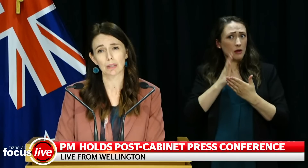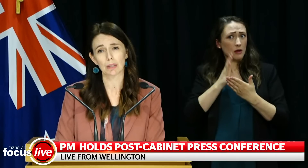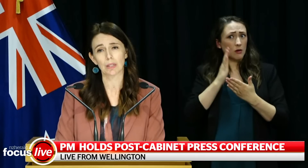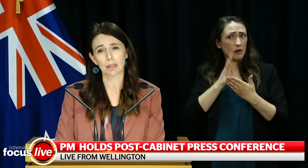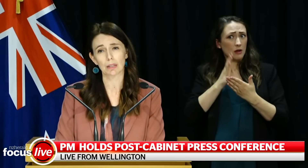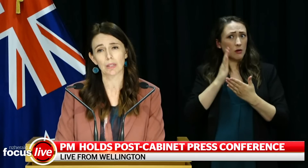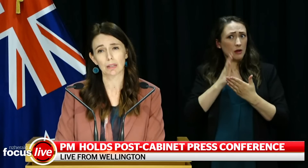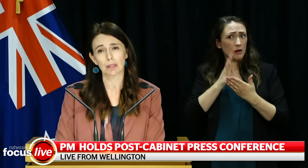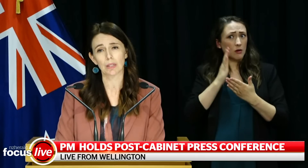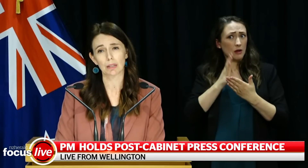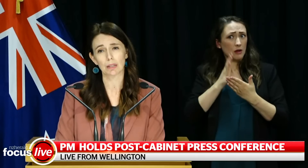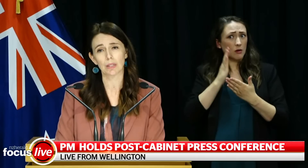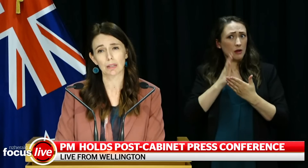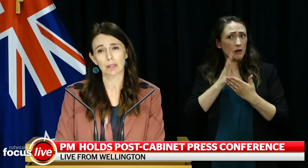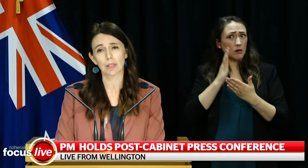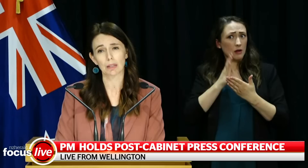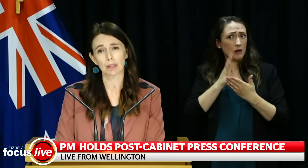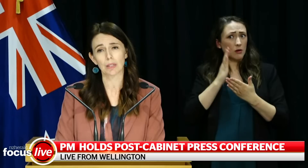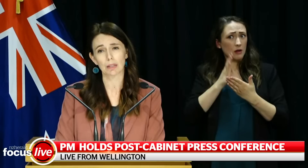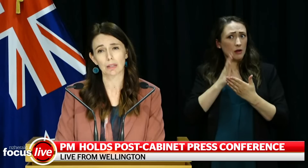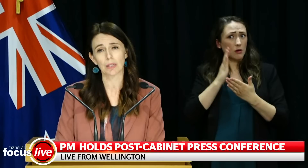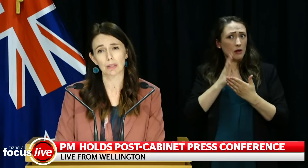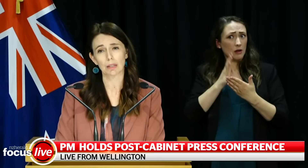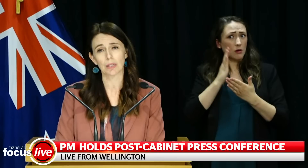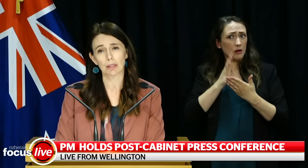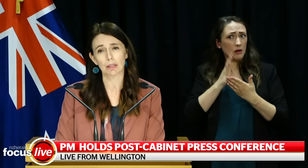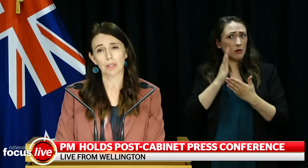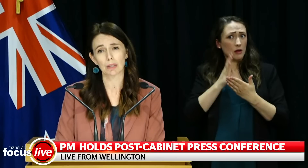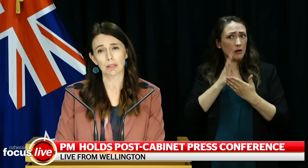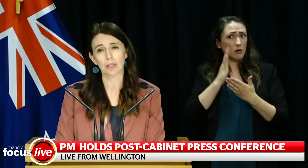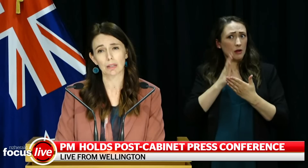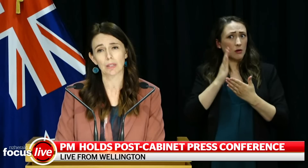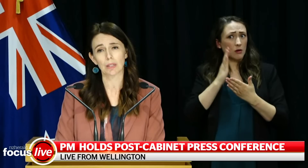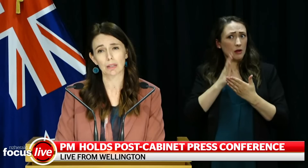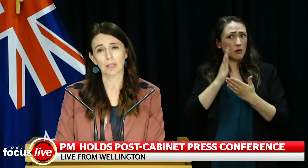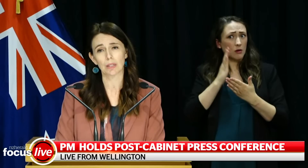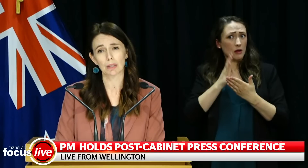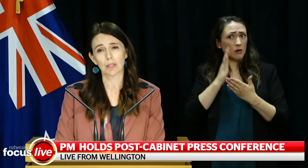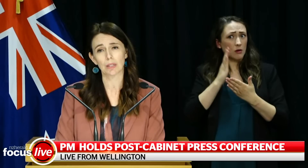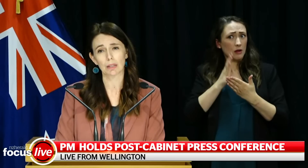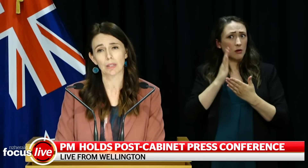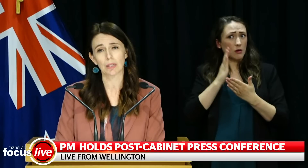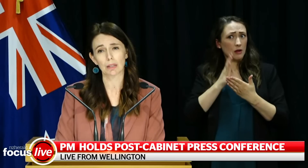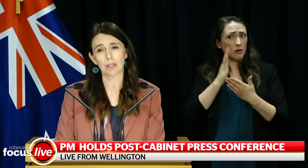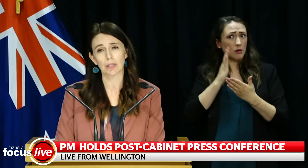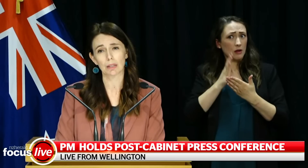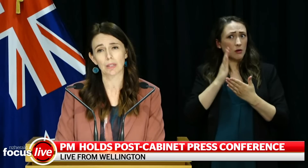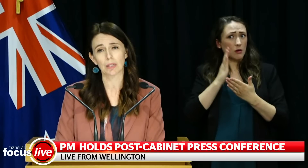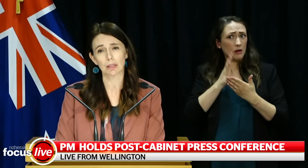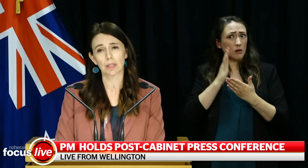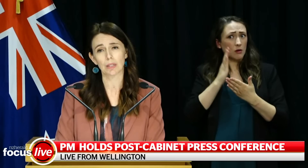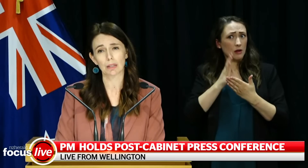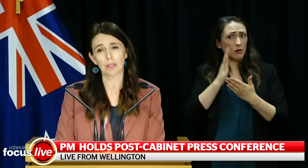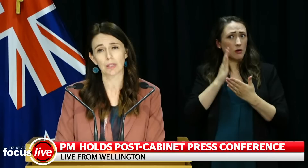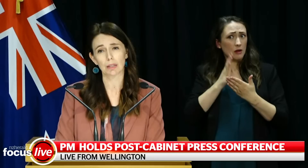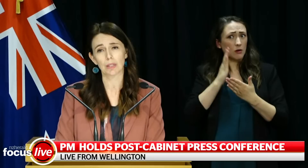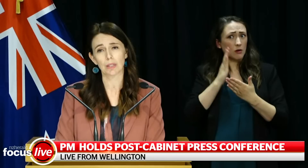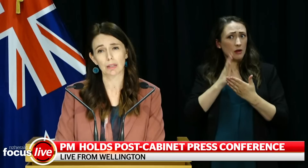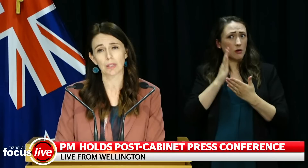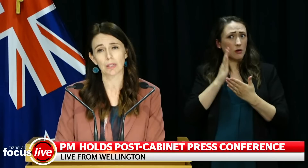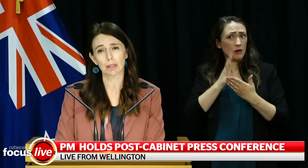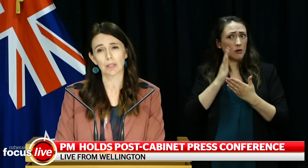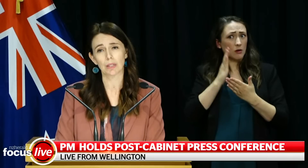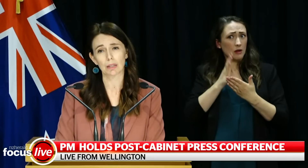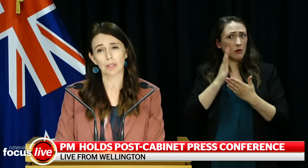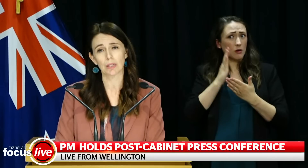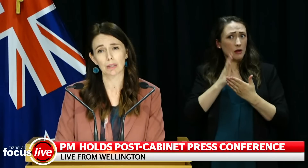800 people, just over 7 days, come in and take up their working holiday visa. So we know we've got over 20,000 of them out there issued, but people have